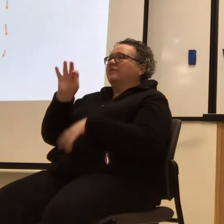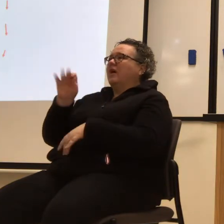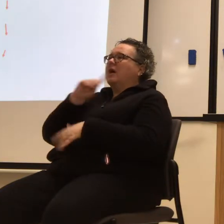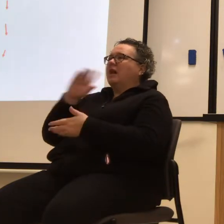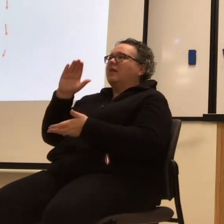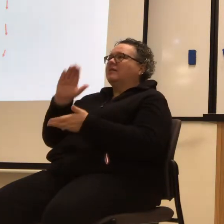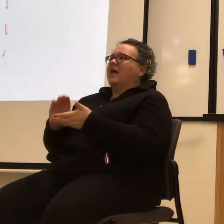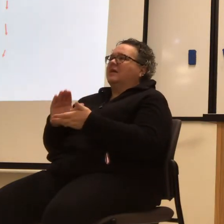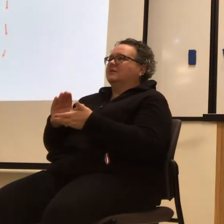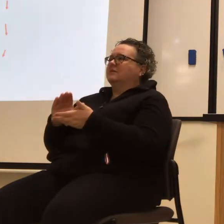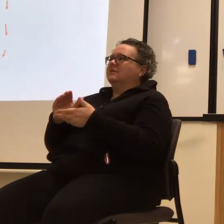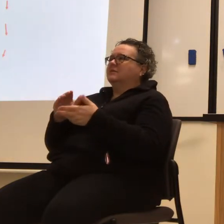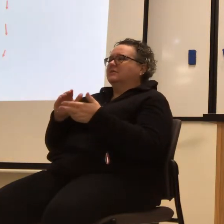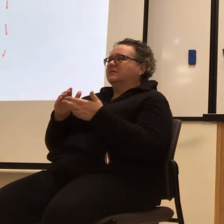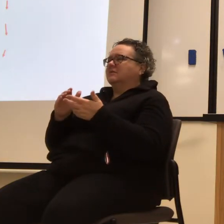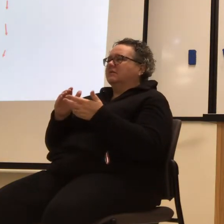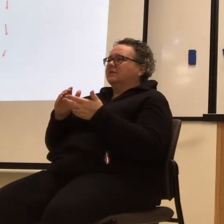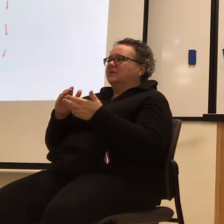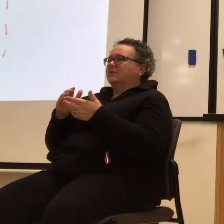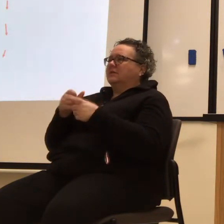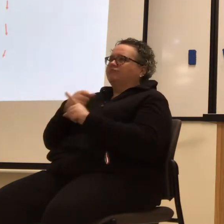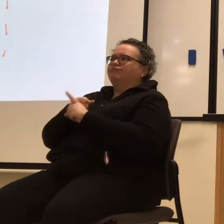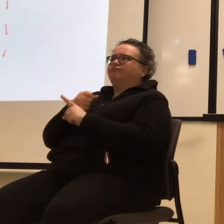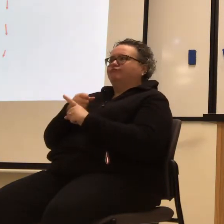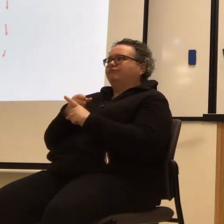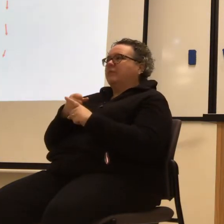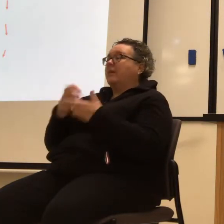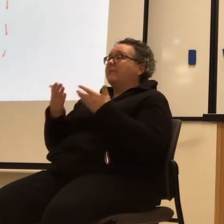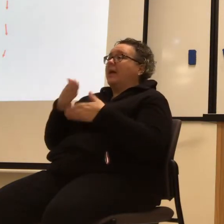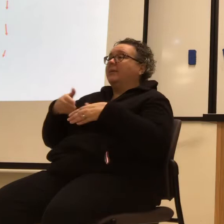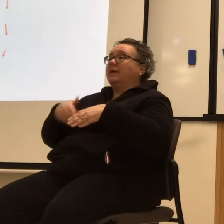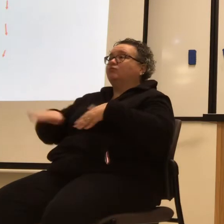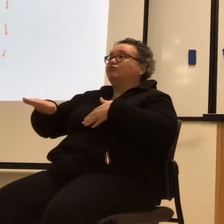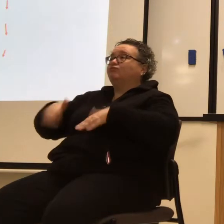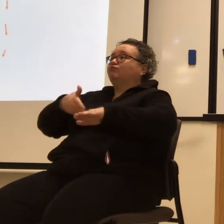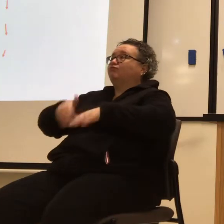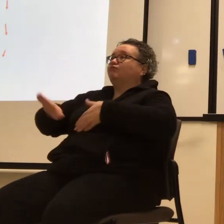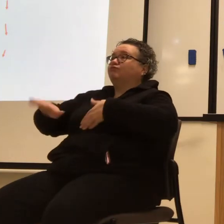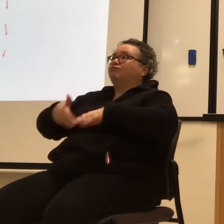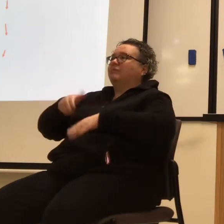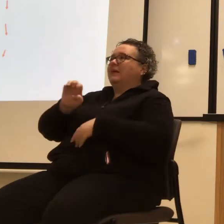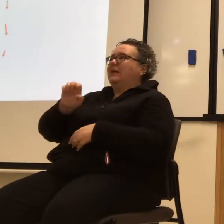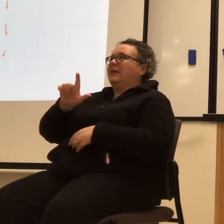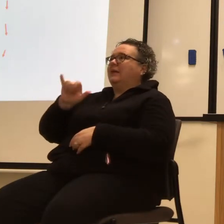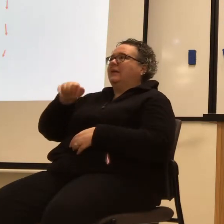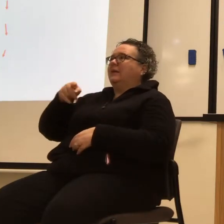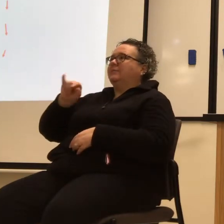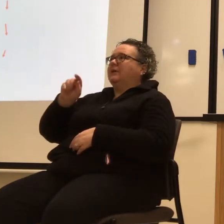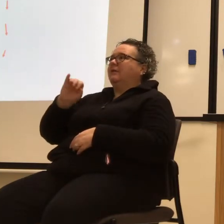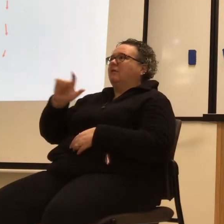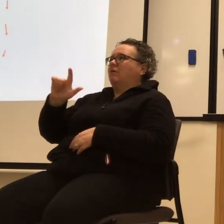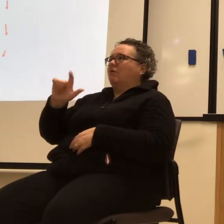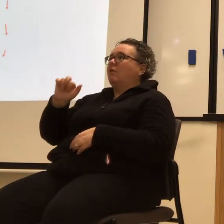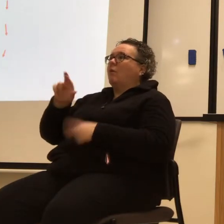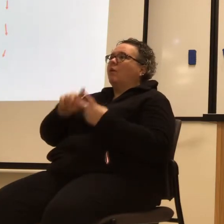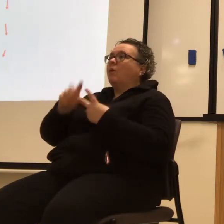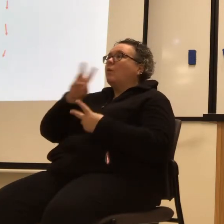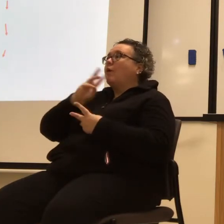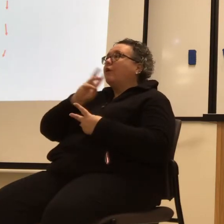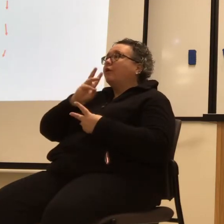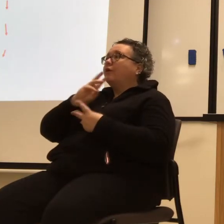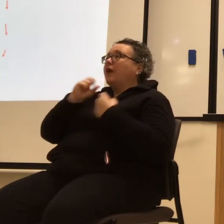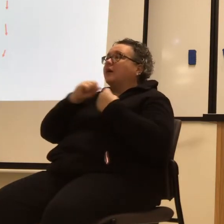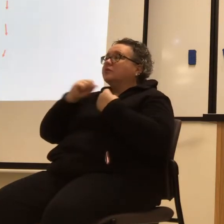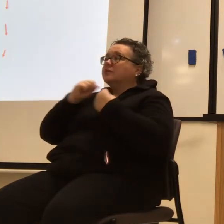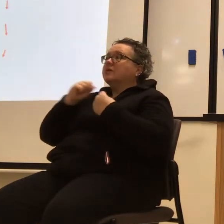less load-bearing alternative. Maybe elliptical is better. Yeah. Not as load-bearing. Or water exercises,